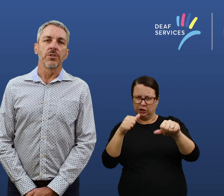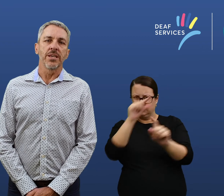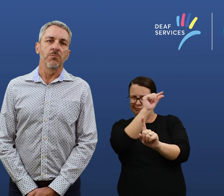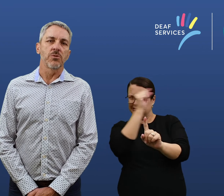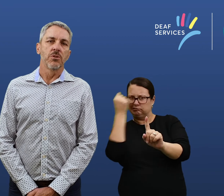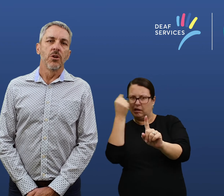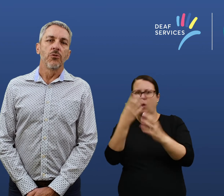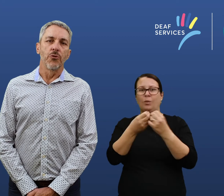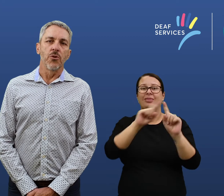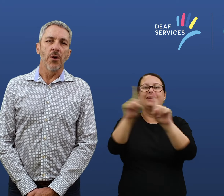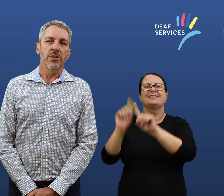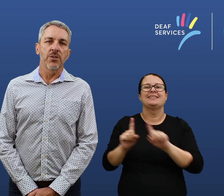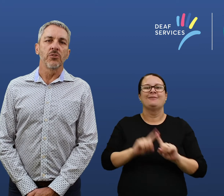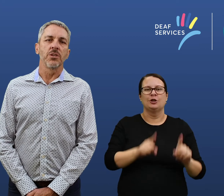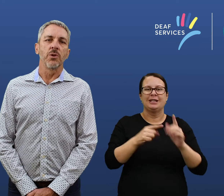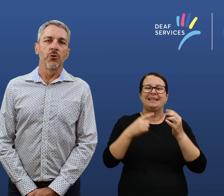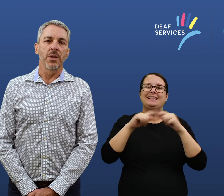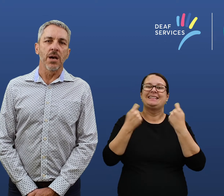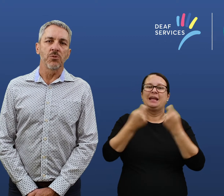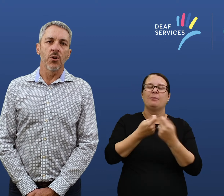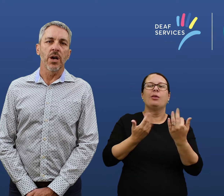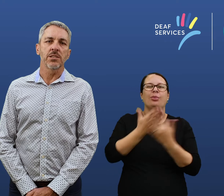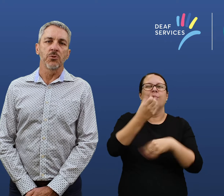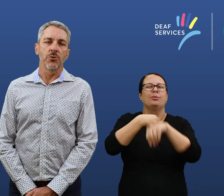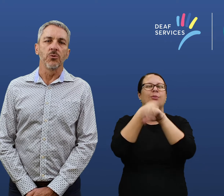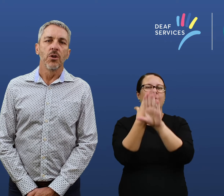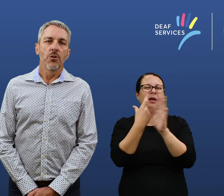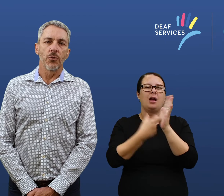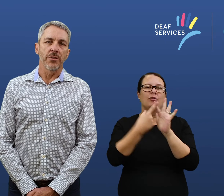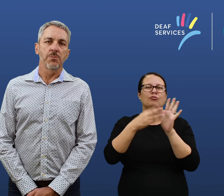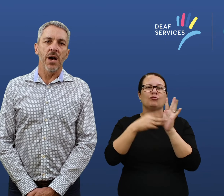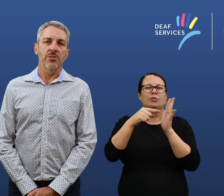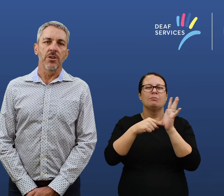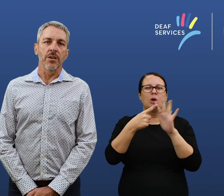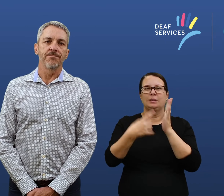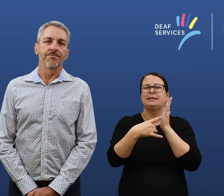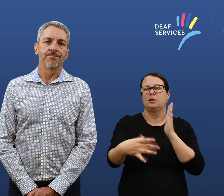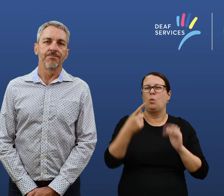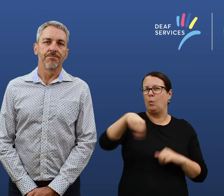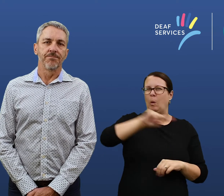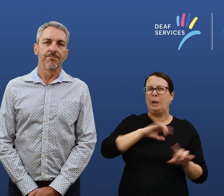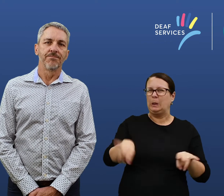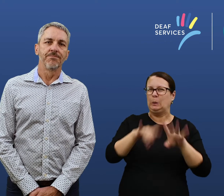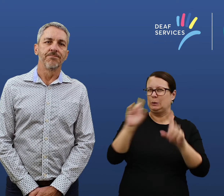all teams through the remote technology we have all become so accustomed to throughout this past year.